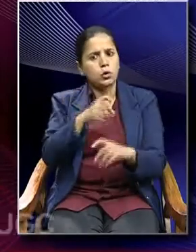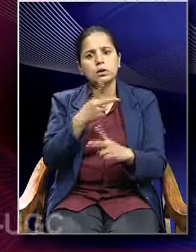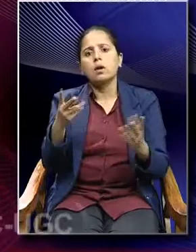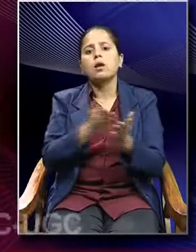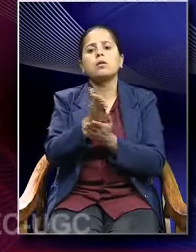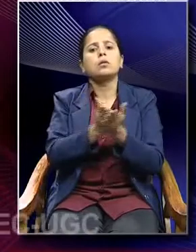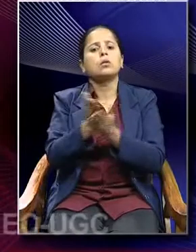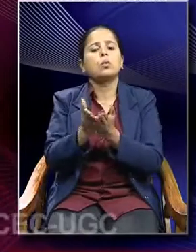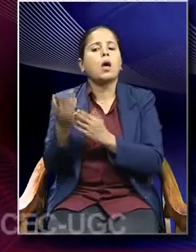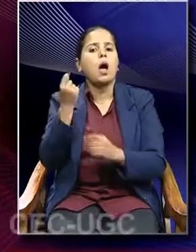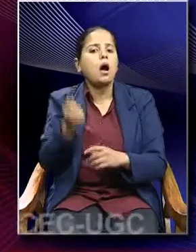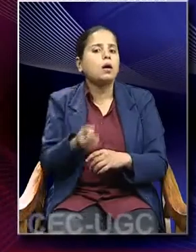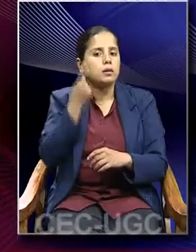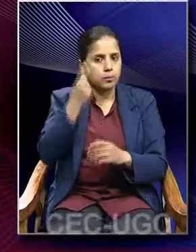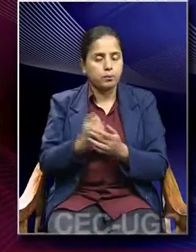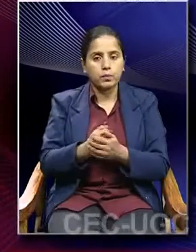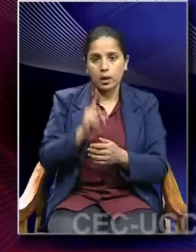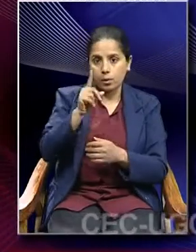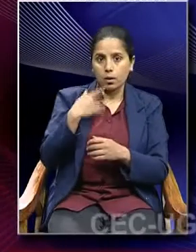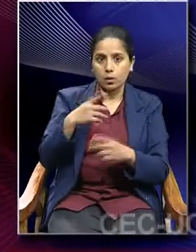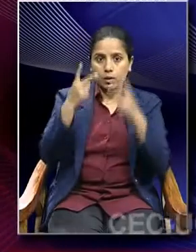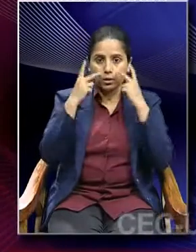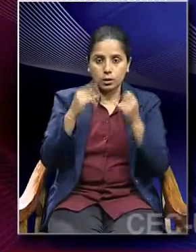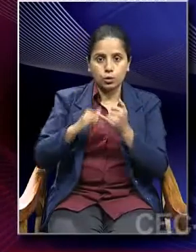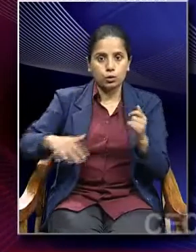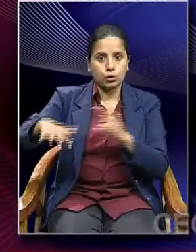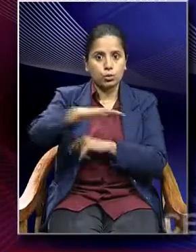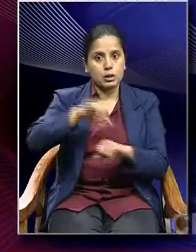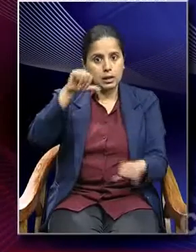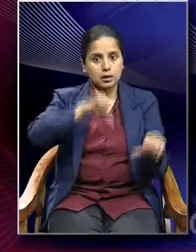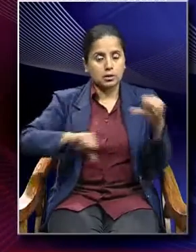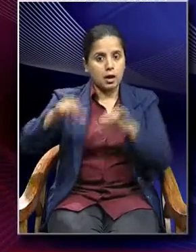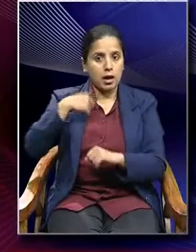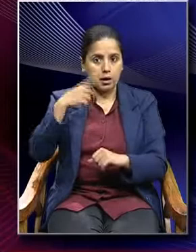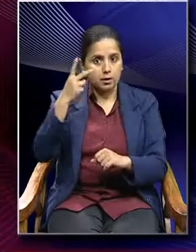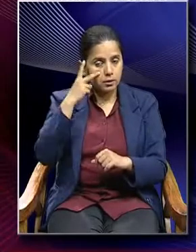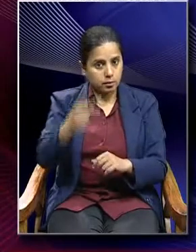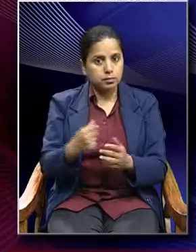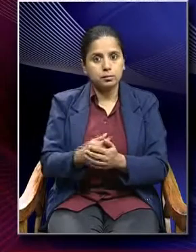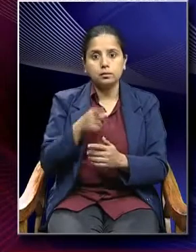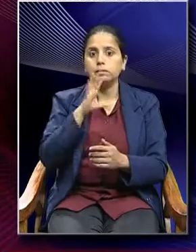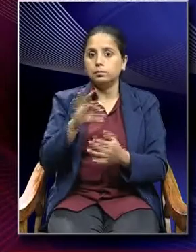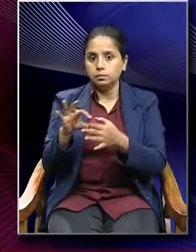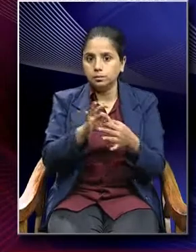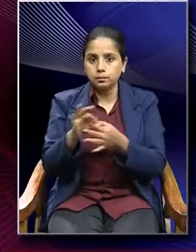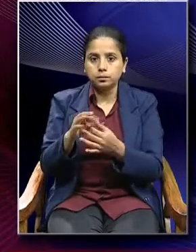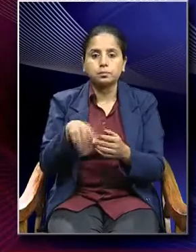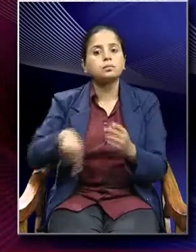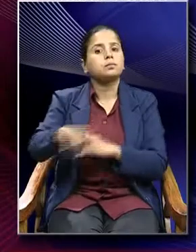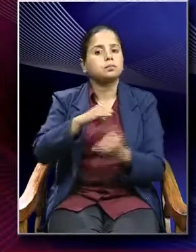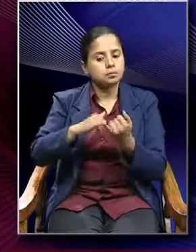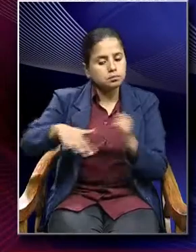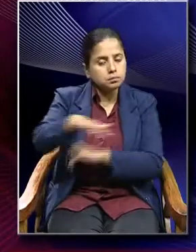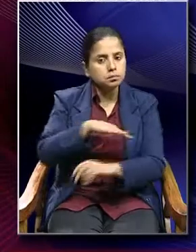of understanding. But when we look at the social sciences and look in relation with sociology, we